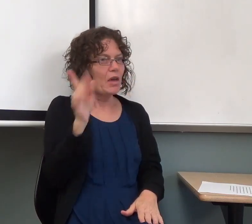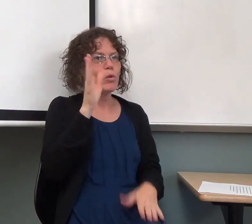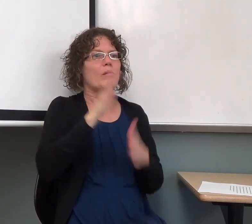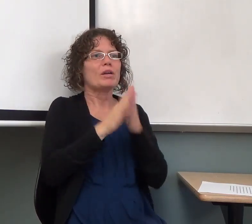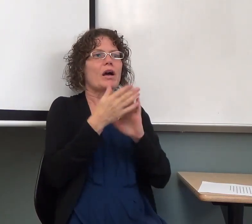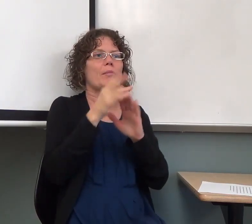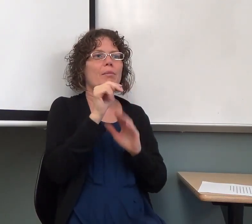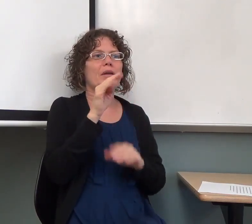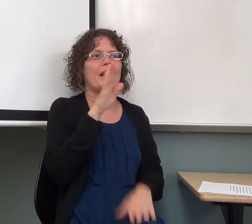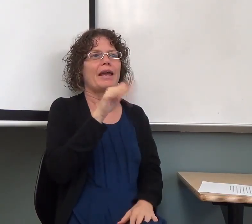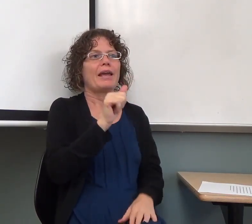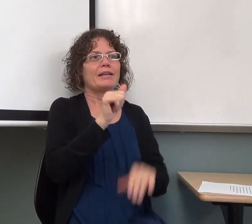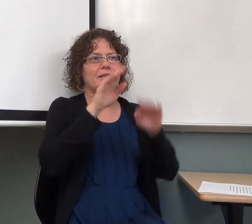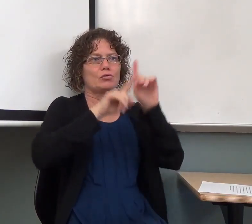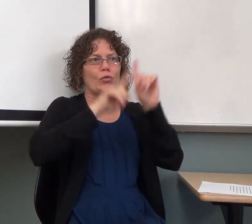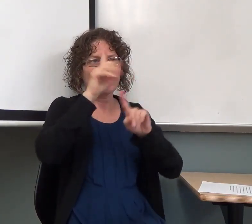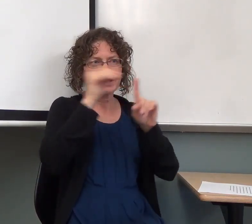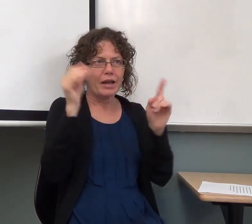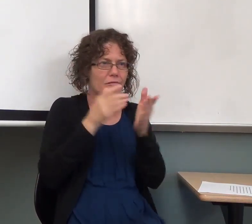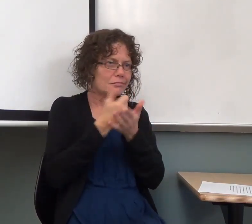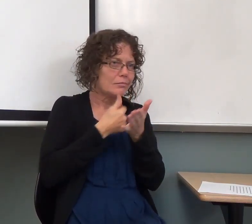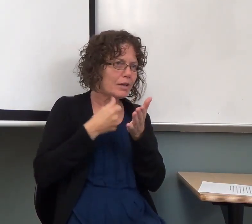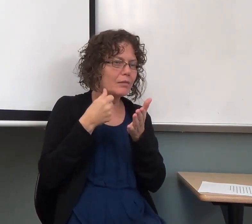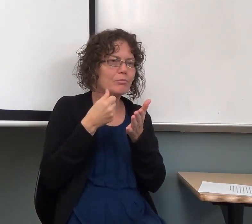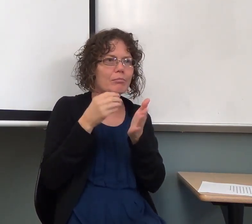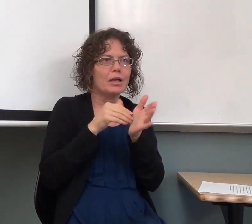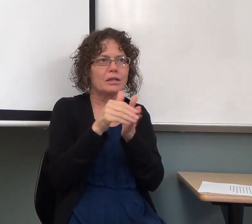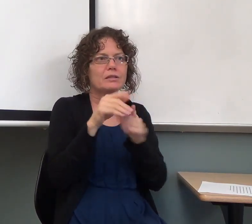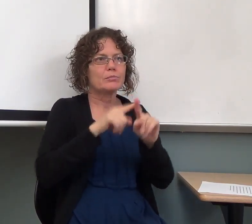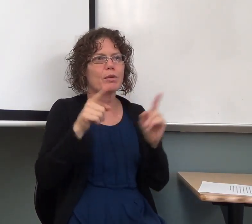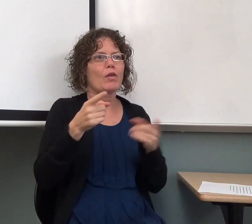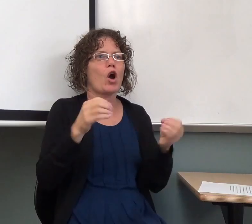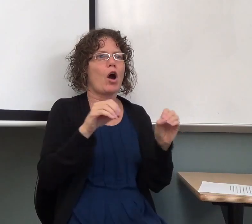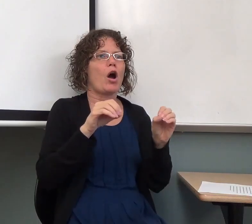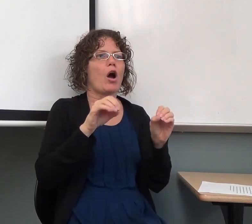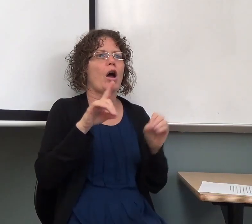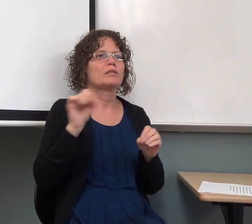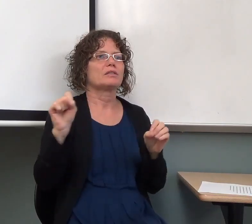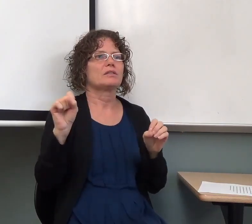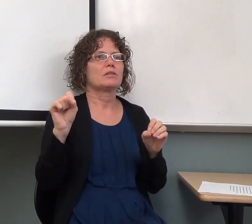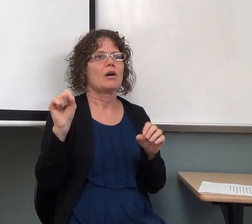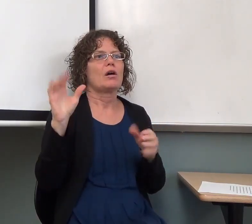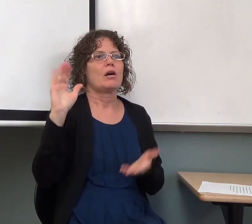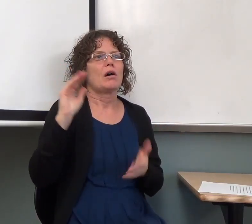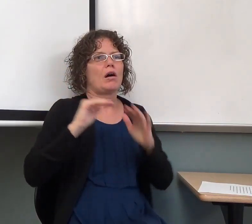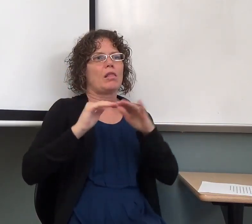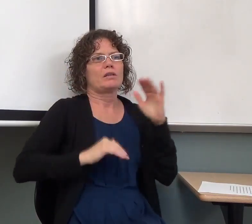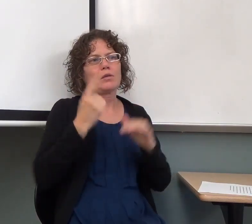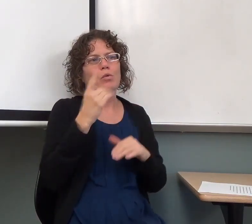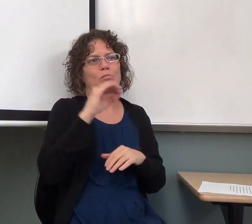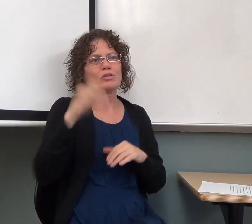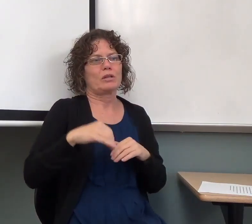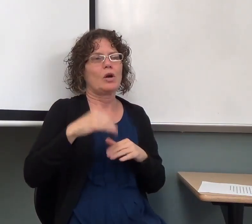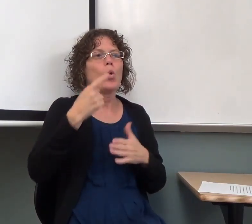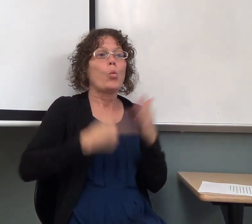stars and make millions, but their odds of doing this are less than 1%. What is the subject in that separate